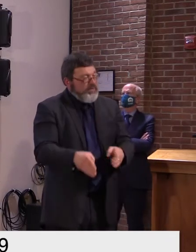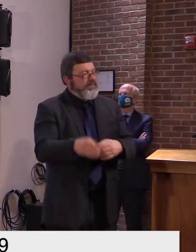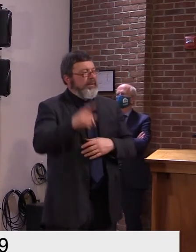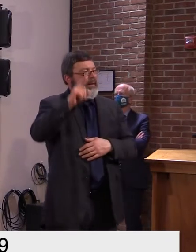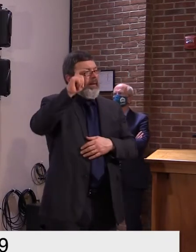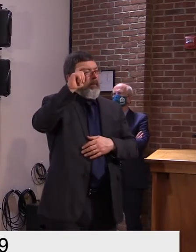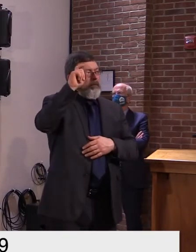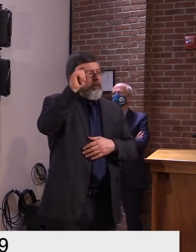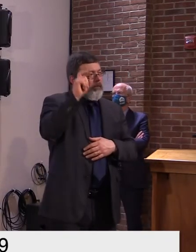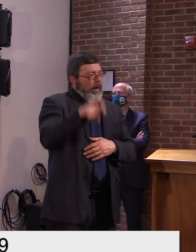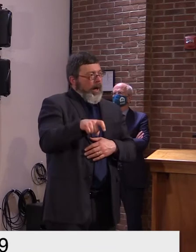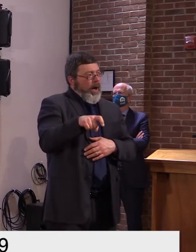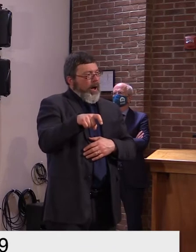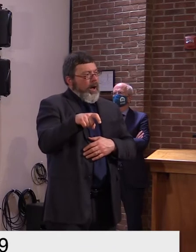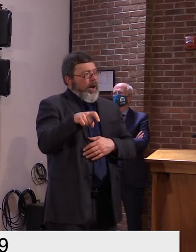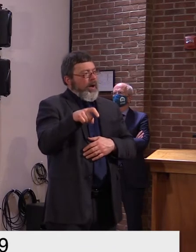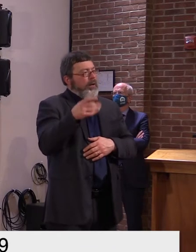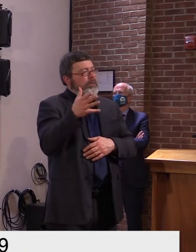hospitalized.